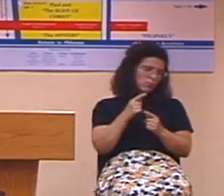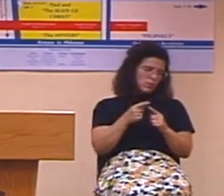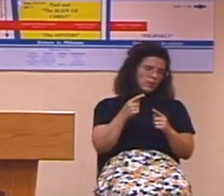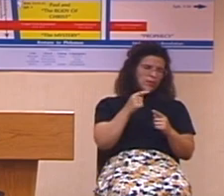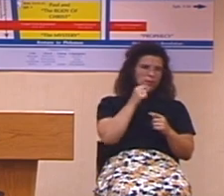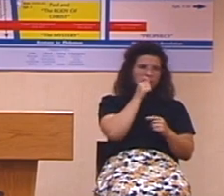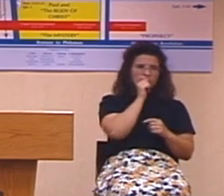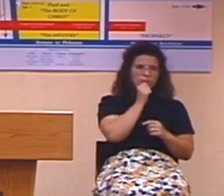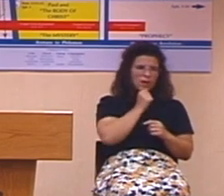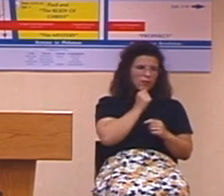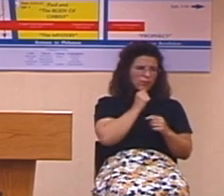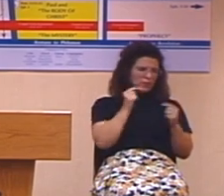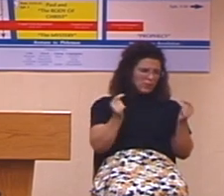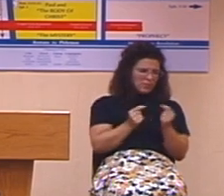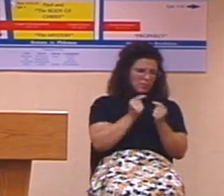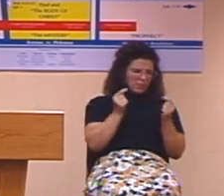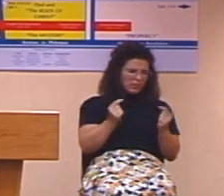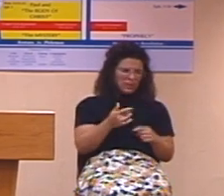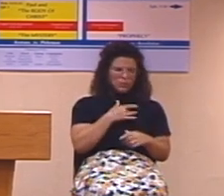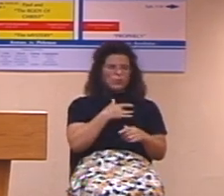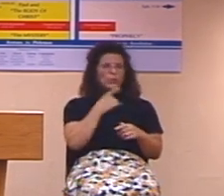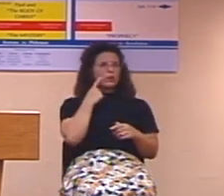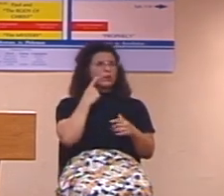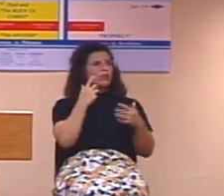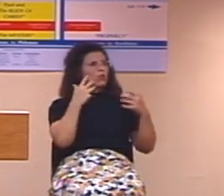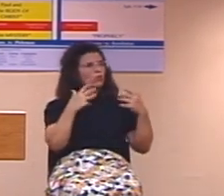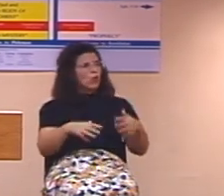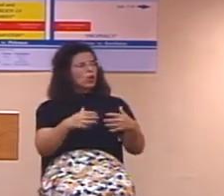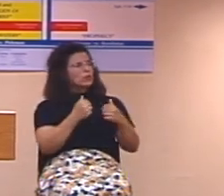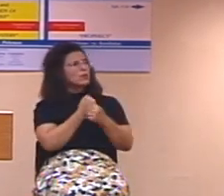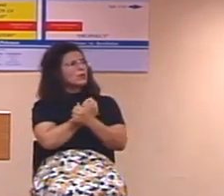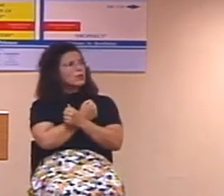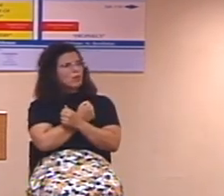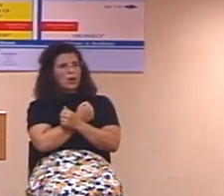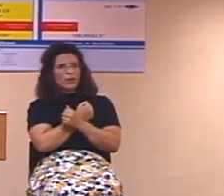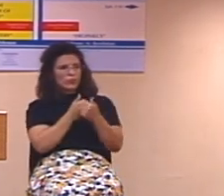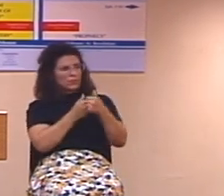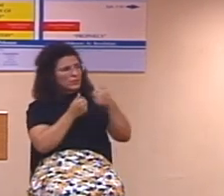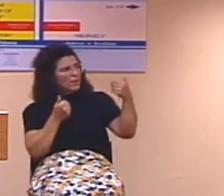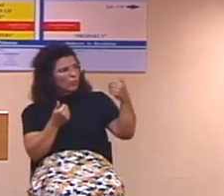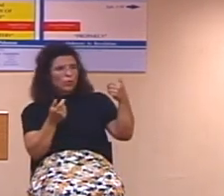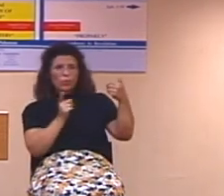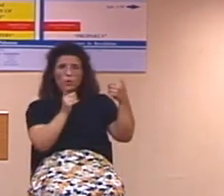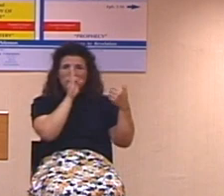you've lost? You lost it. Where did He go? Where is He?